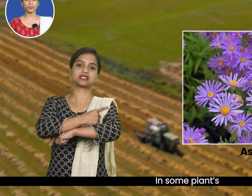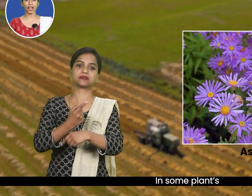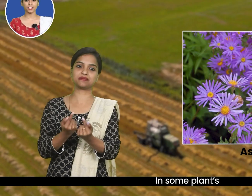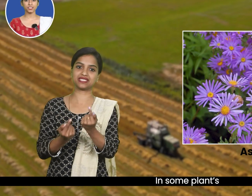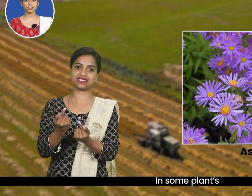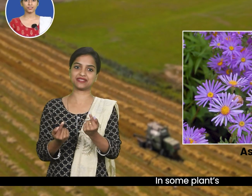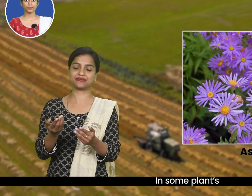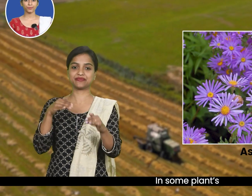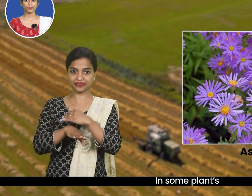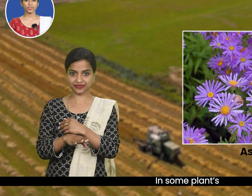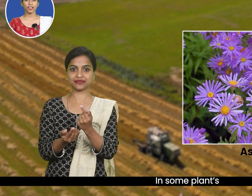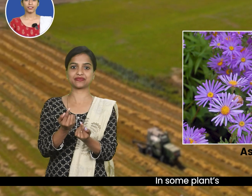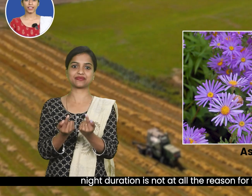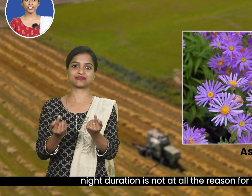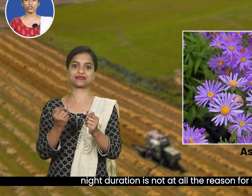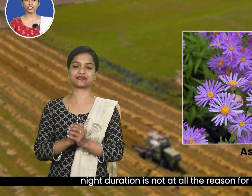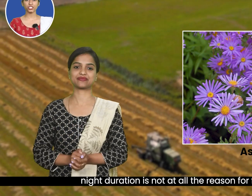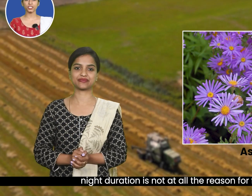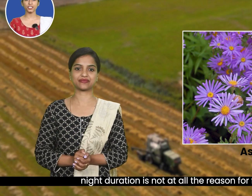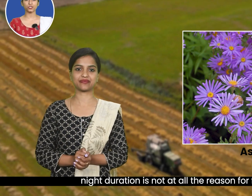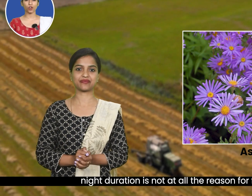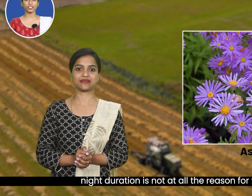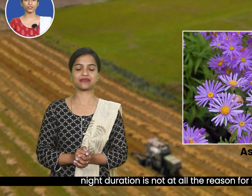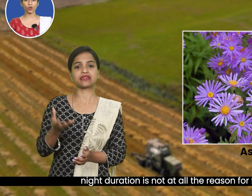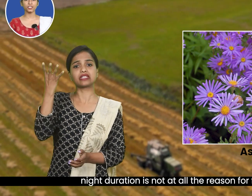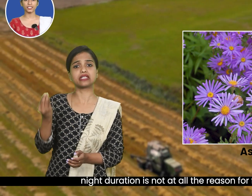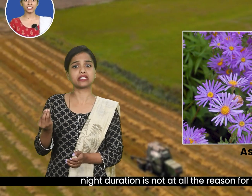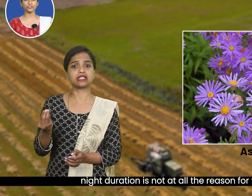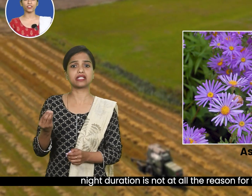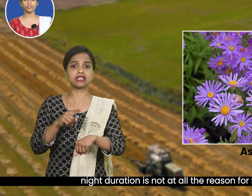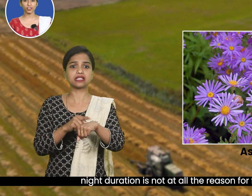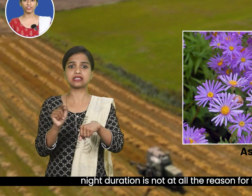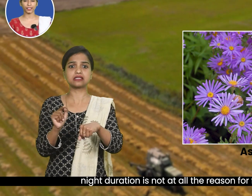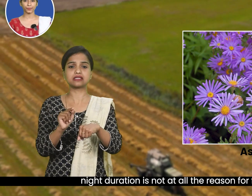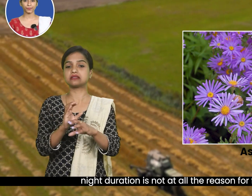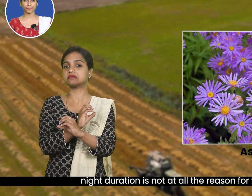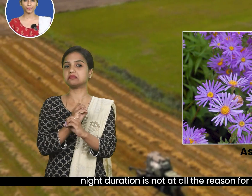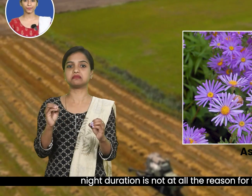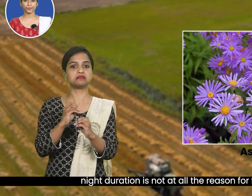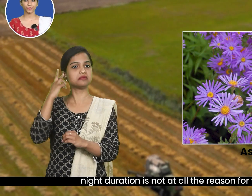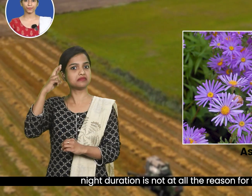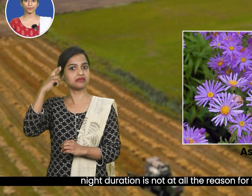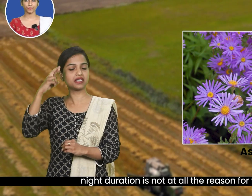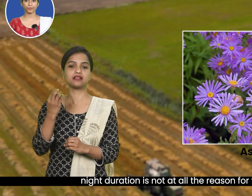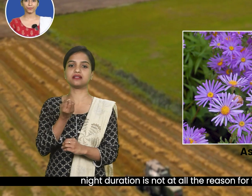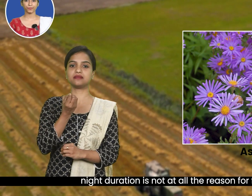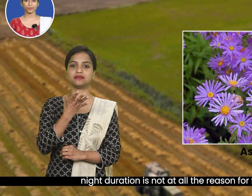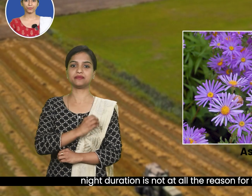In some plants, night duration is not at all the reason for flowering.